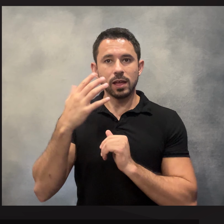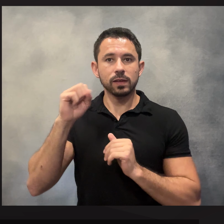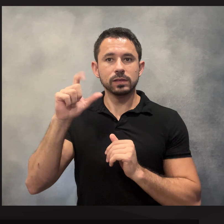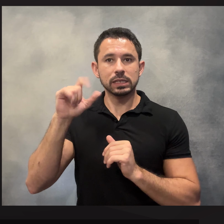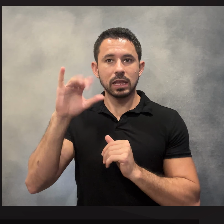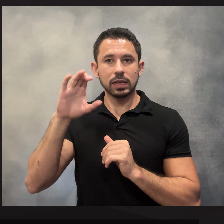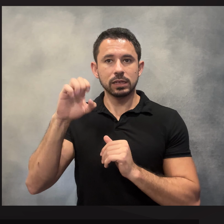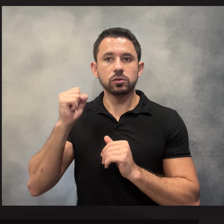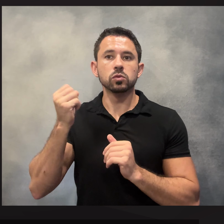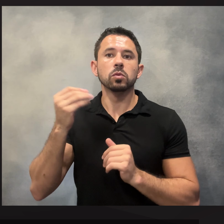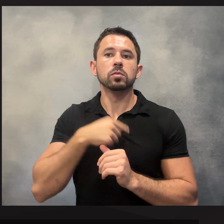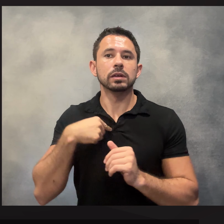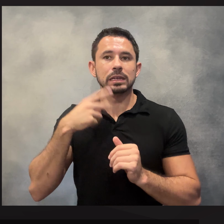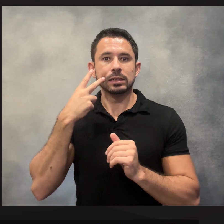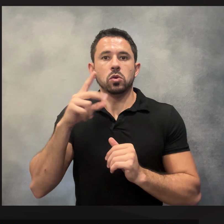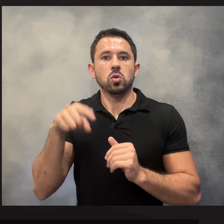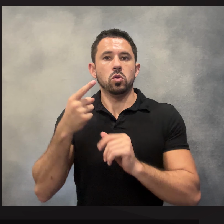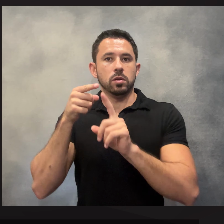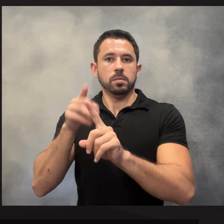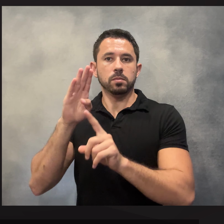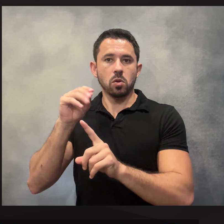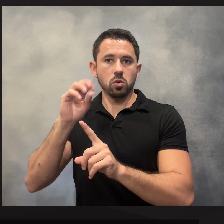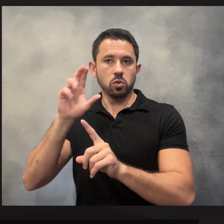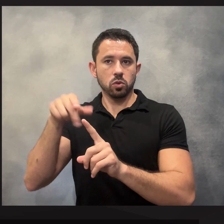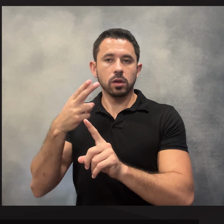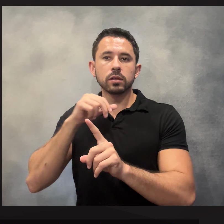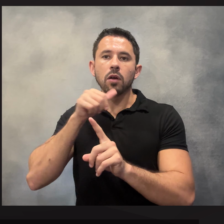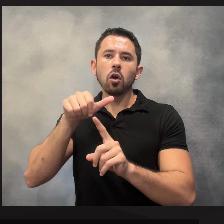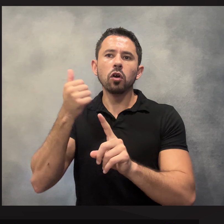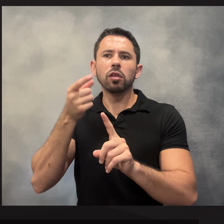that fall under unknown.